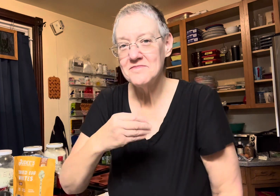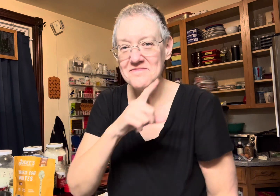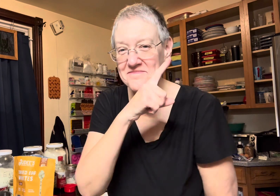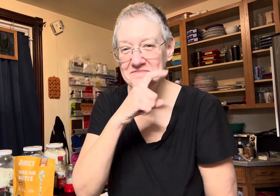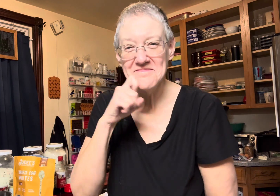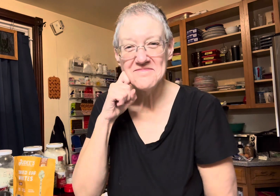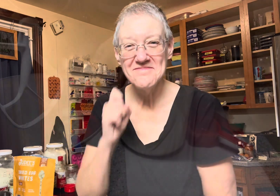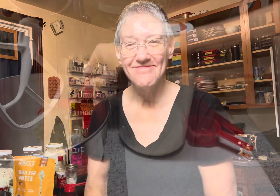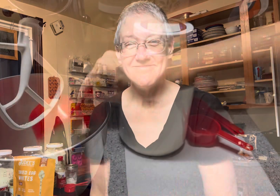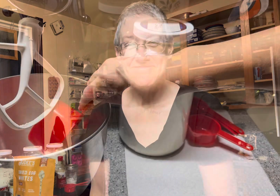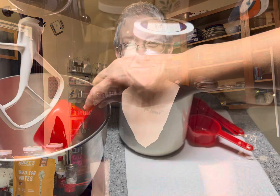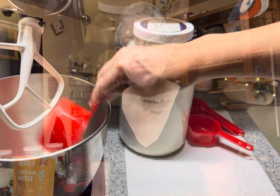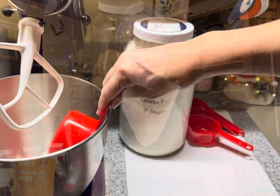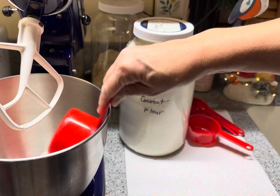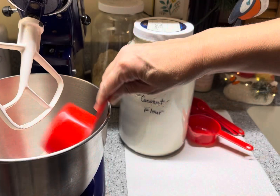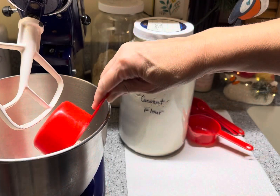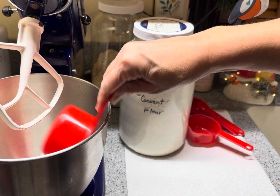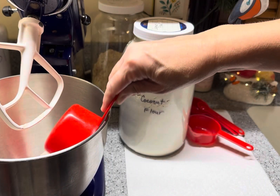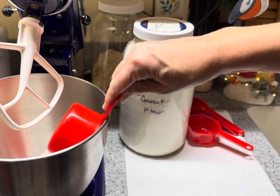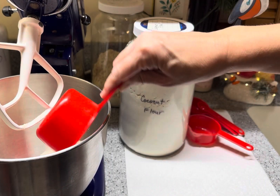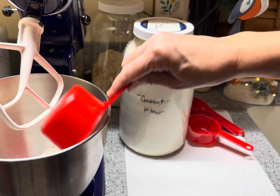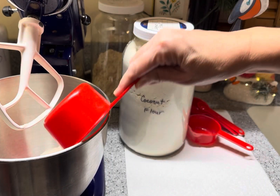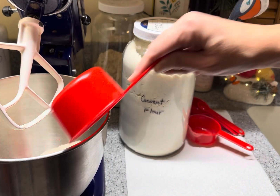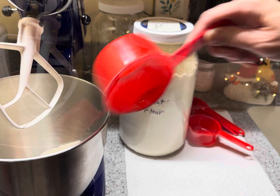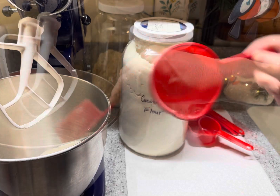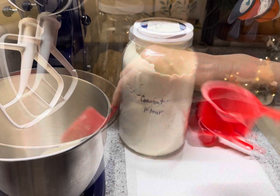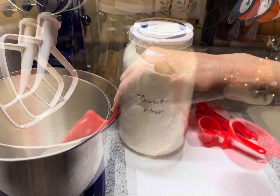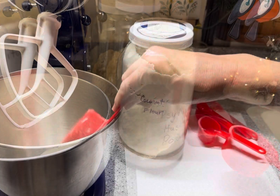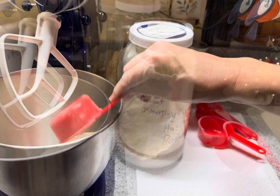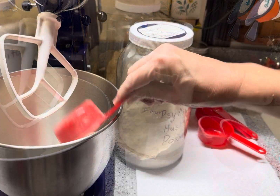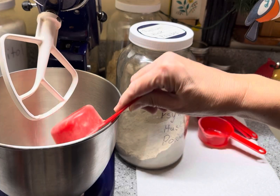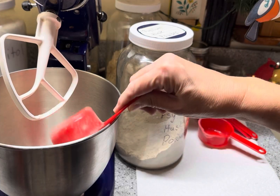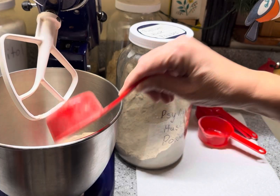today we're going to replace the egg whites with dried egg whites.